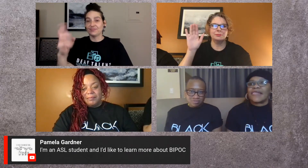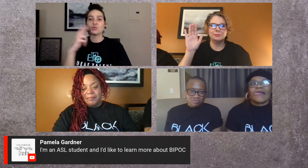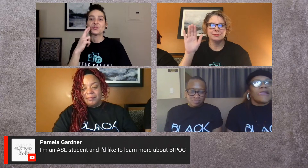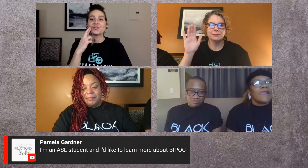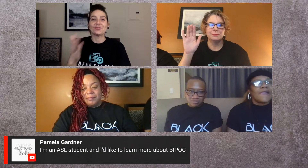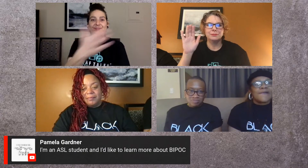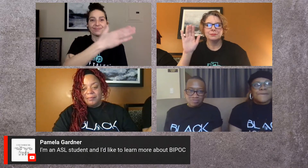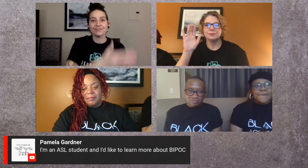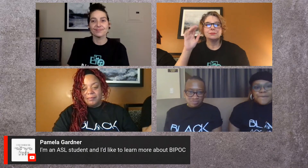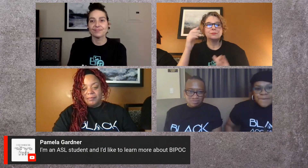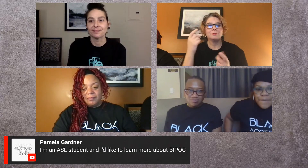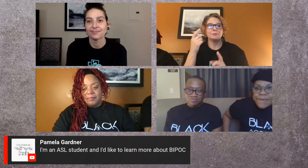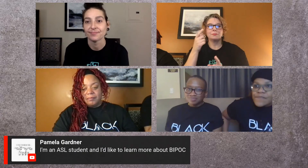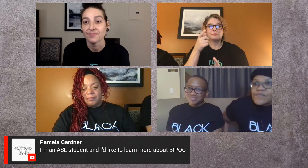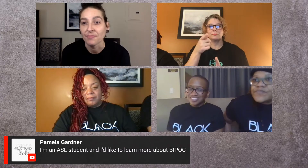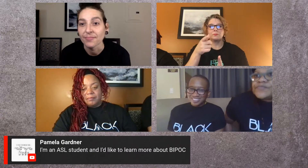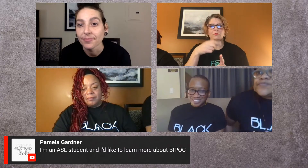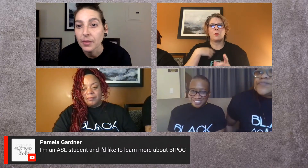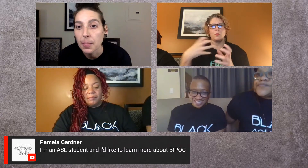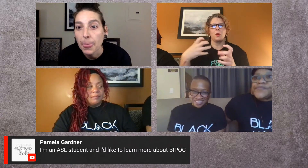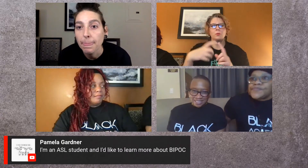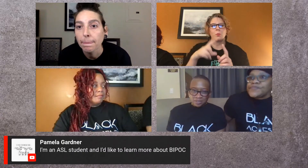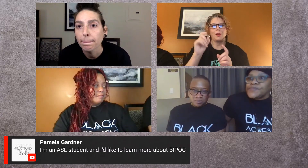Anybody have an answer? Rose?